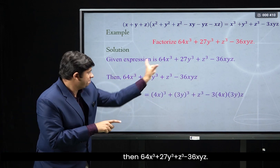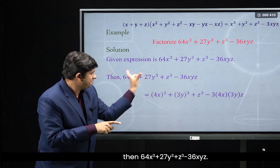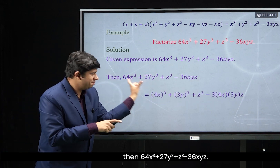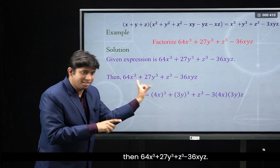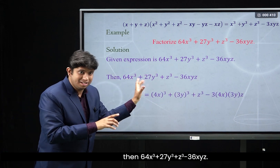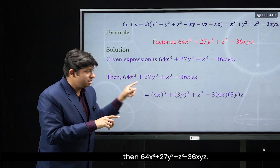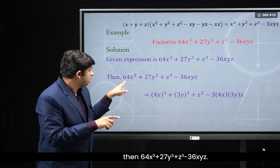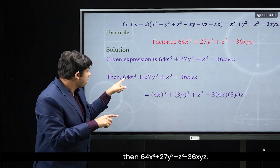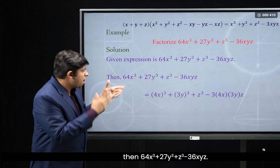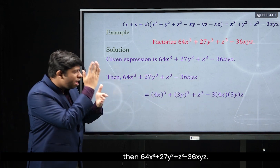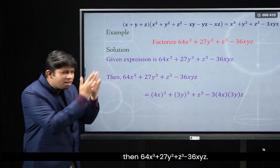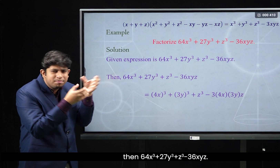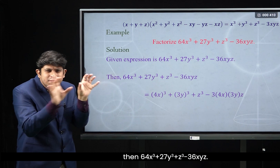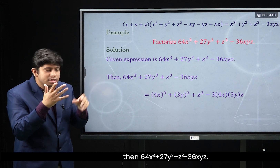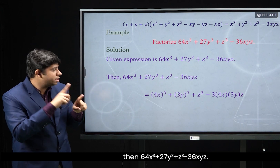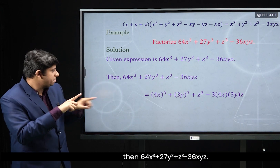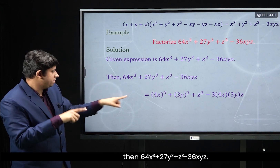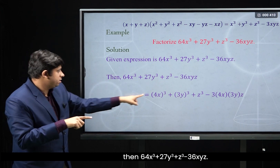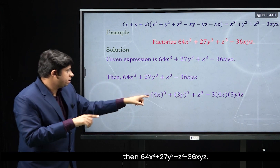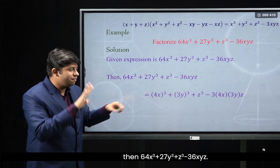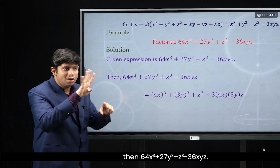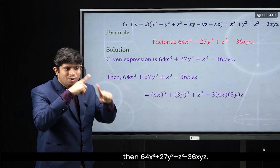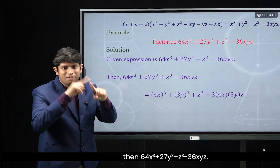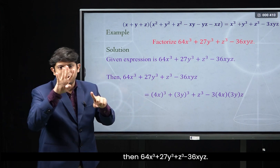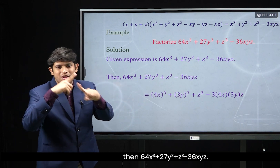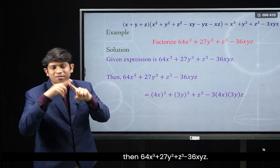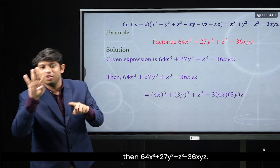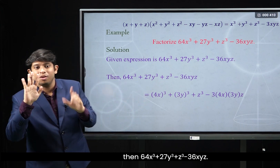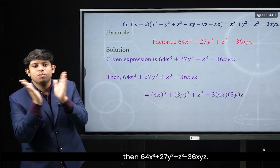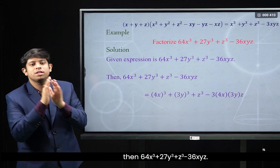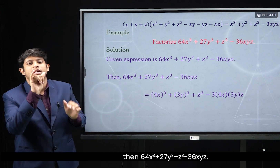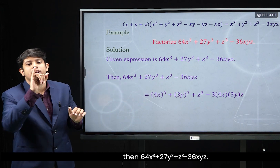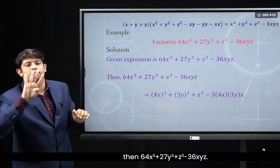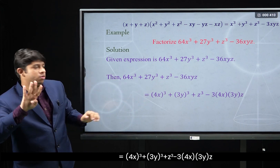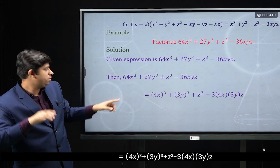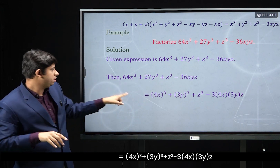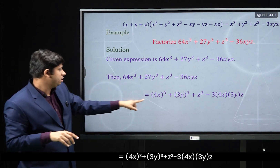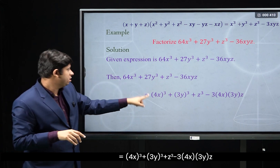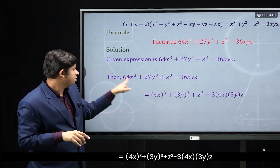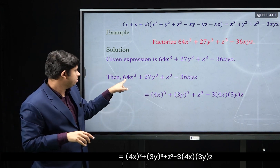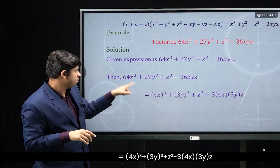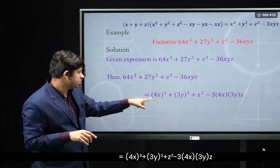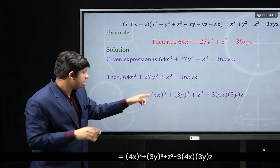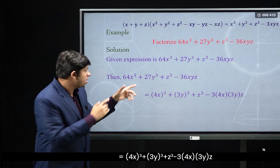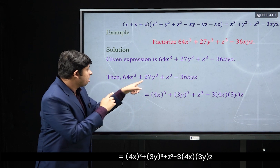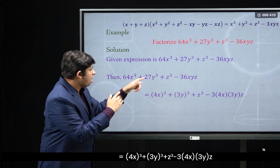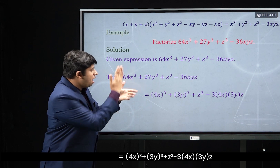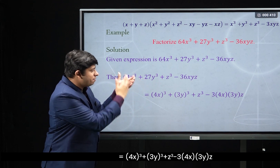cube plus 27y cube plus z cube minus 36xyz is equal to 4x whole cube plus 3y whole